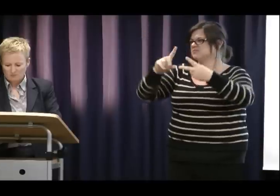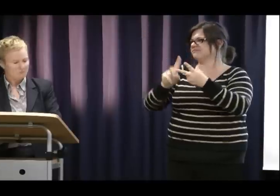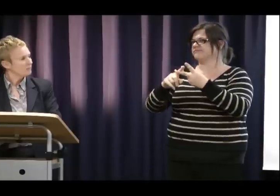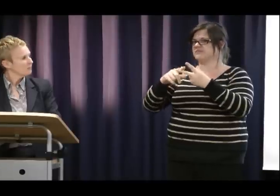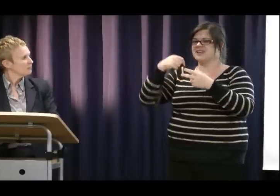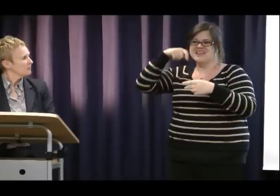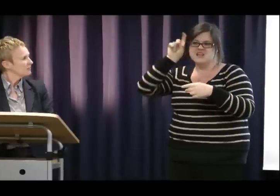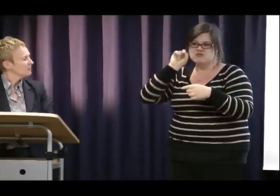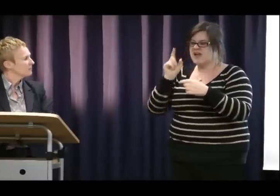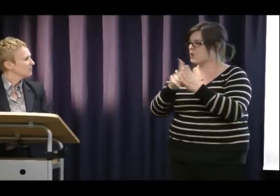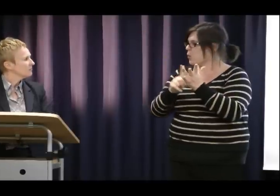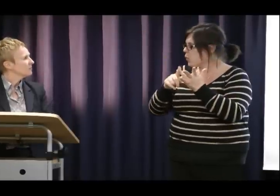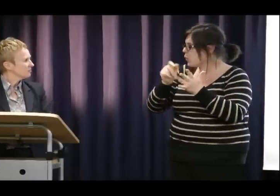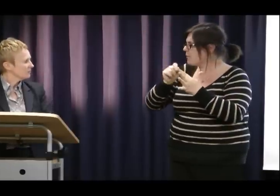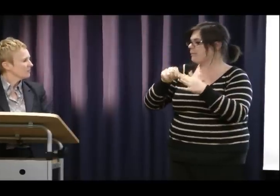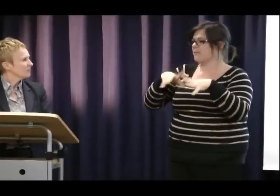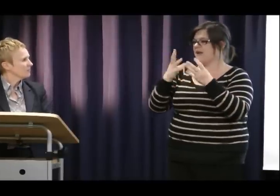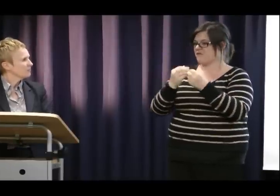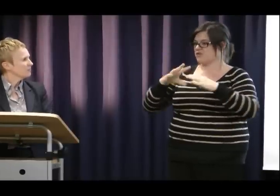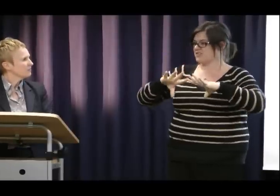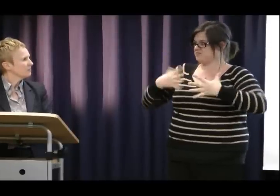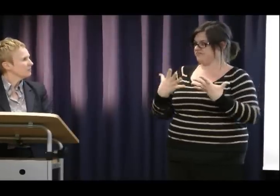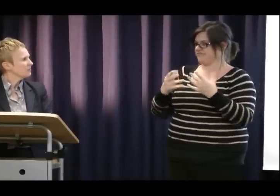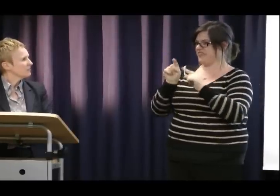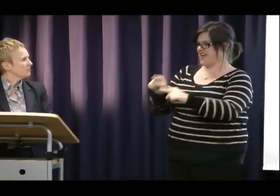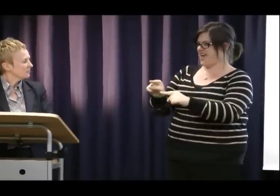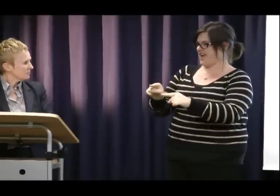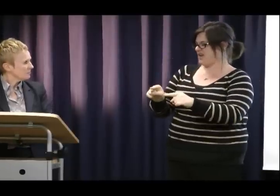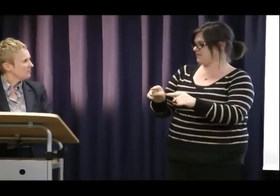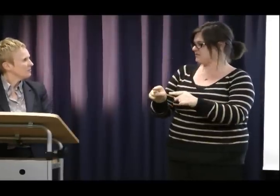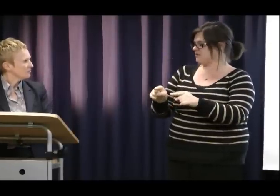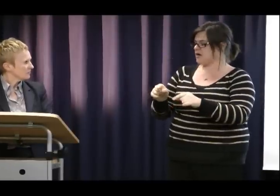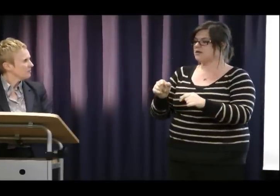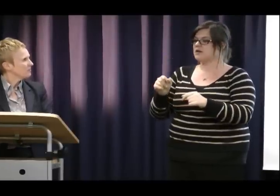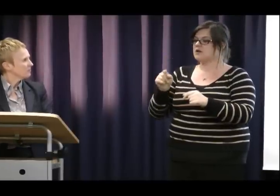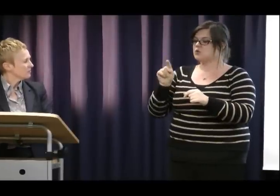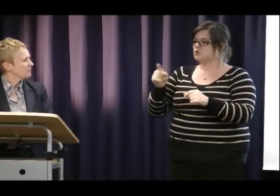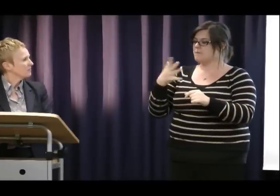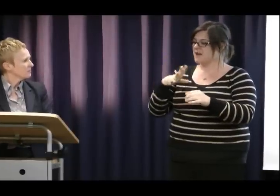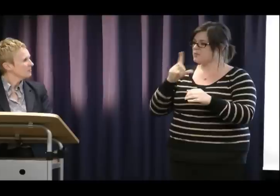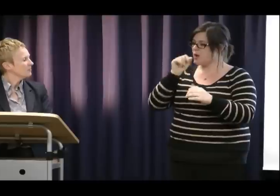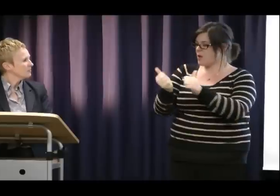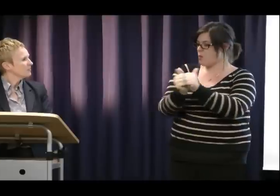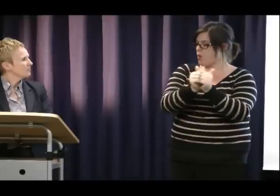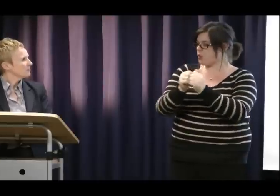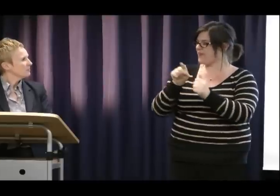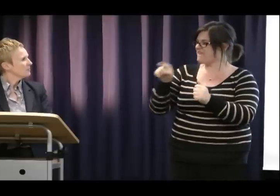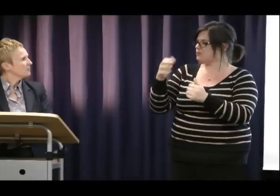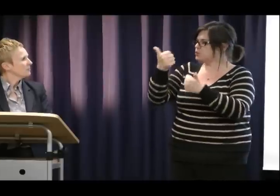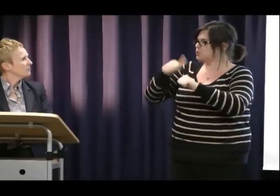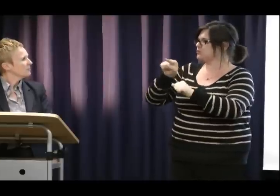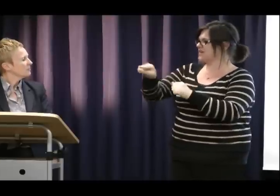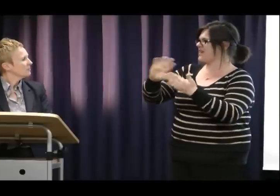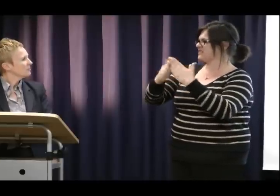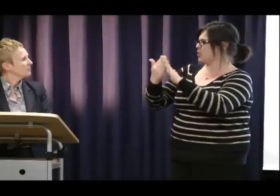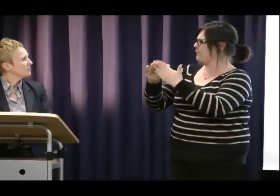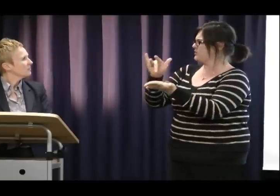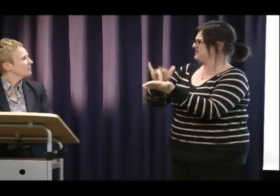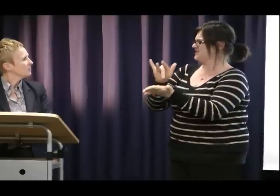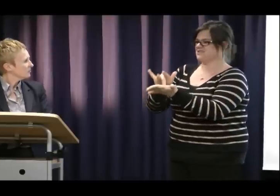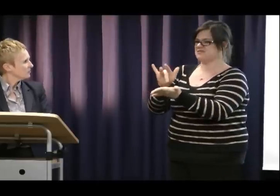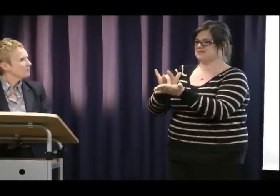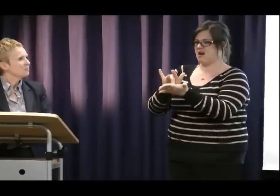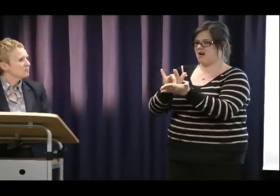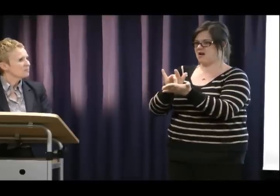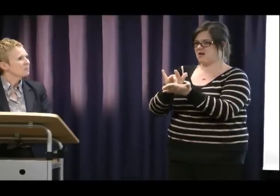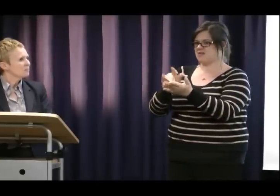And they already set up fire alarms, hearing loop, everything is there in that environment. So maybe we could work with them